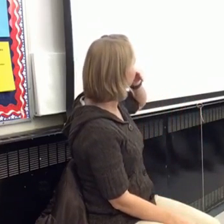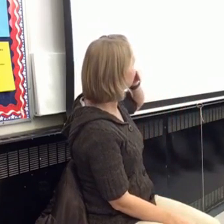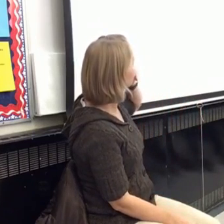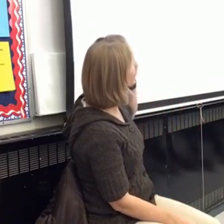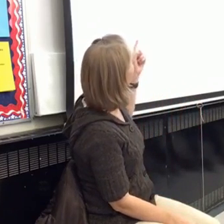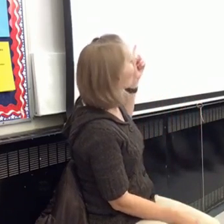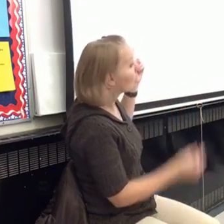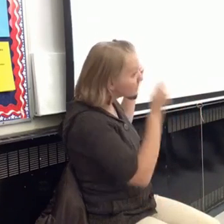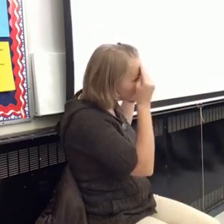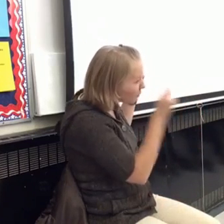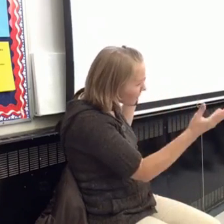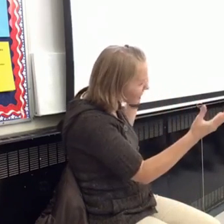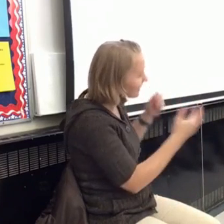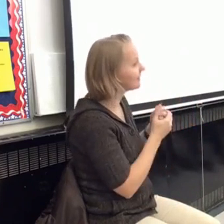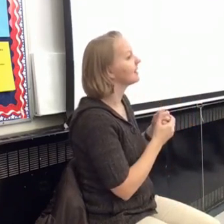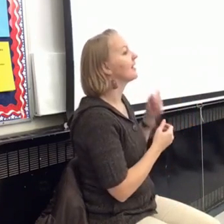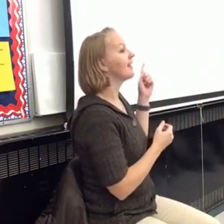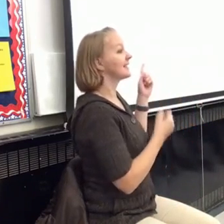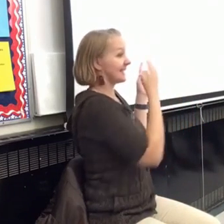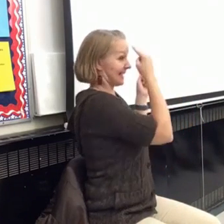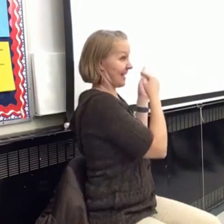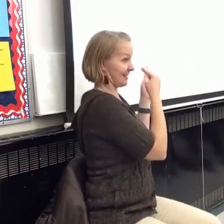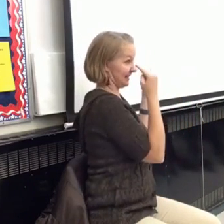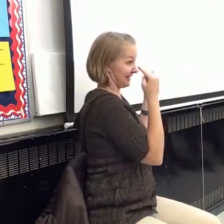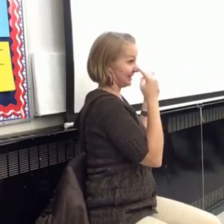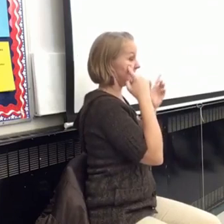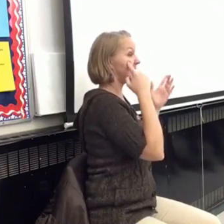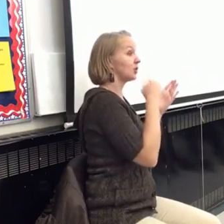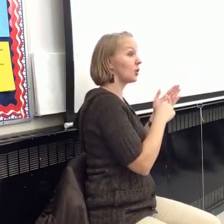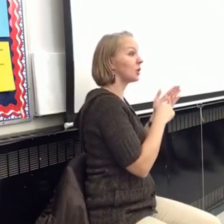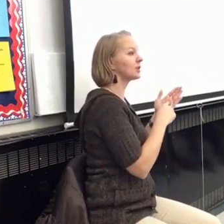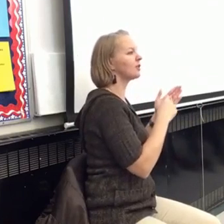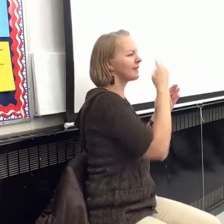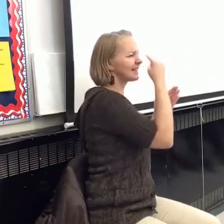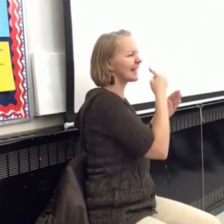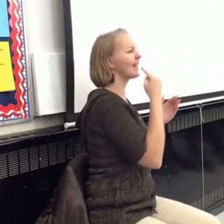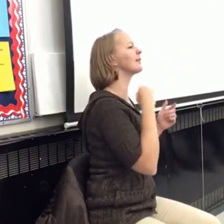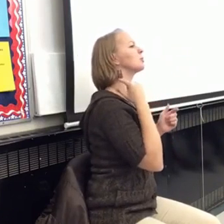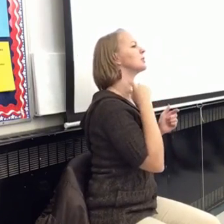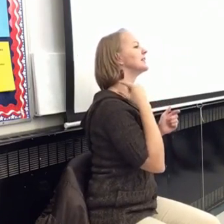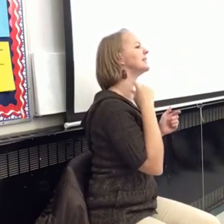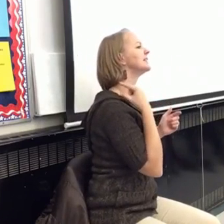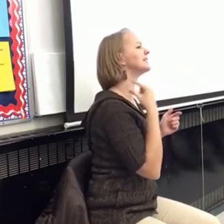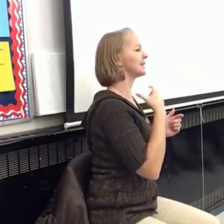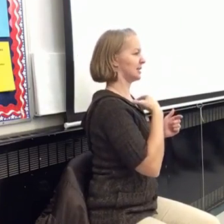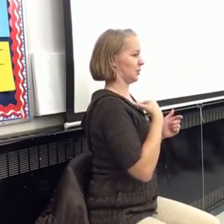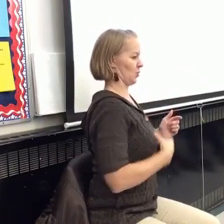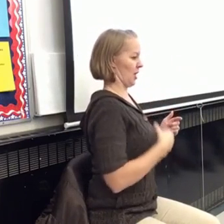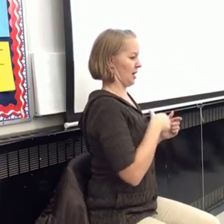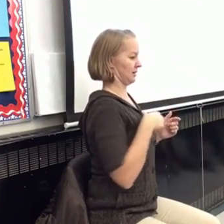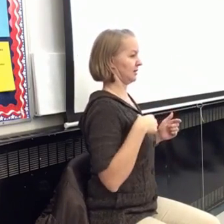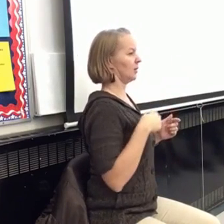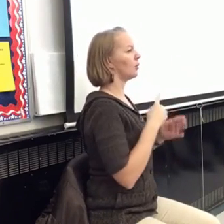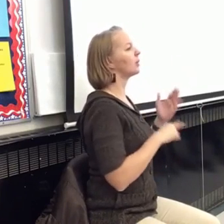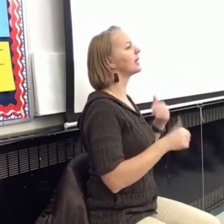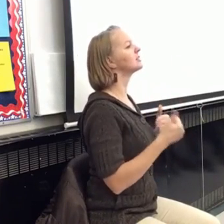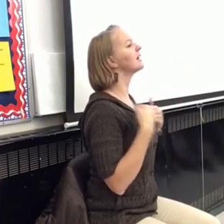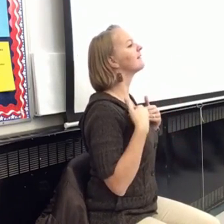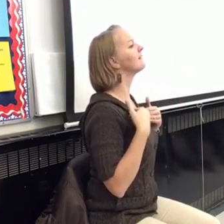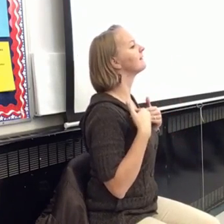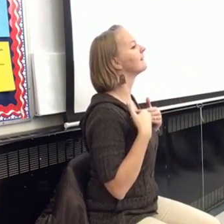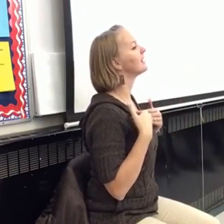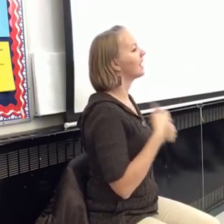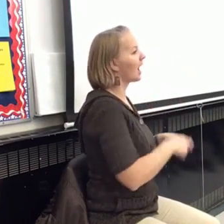by the way, one more thing. This is going to be the Catholics. Notice you got this Catholic priest. He's got like the cross and stuff. What else does he have? Nice